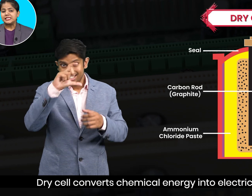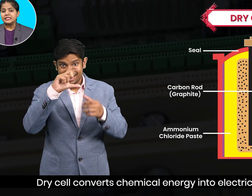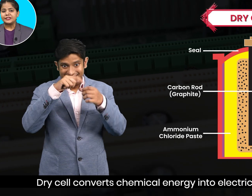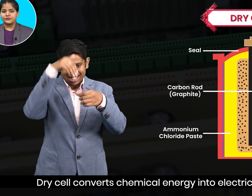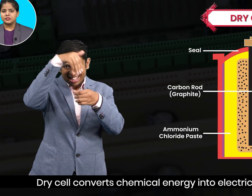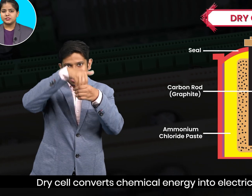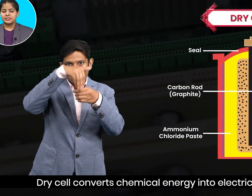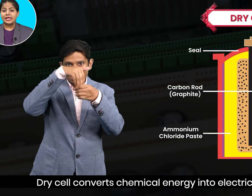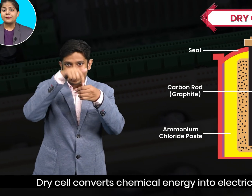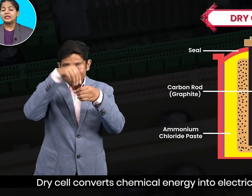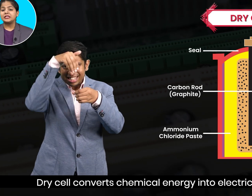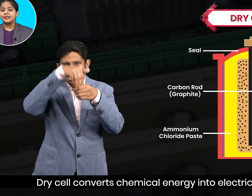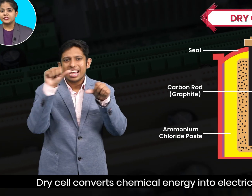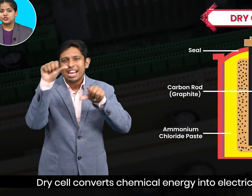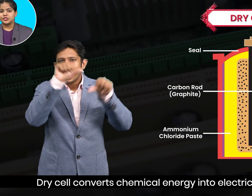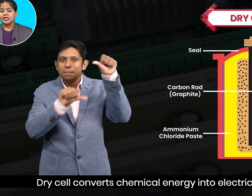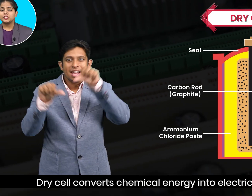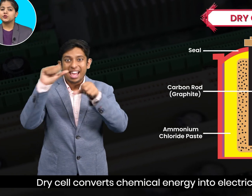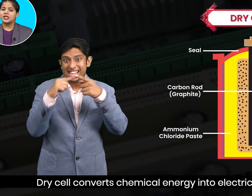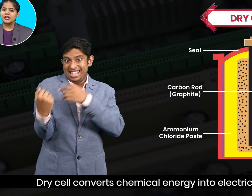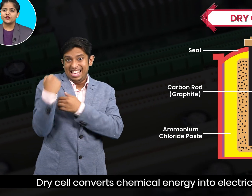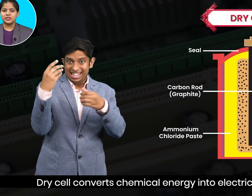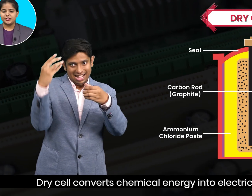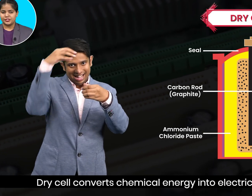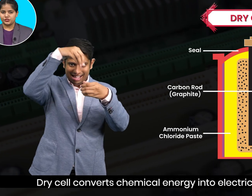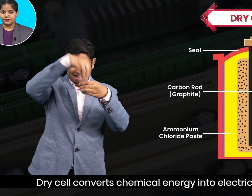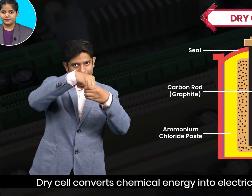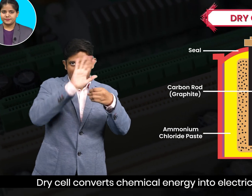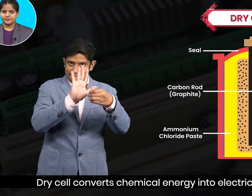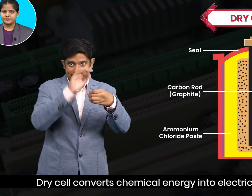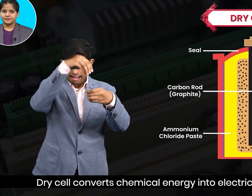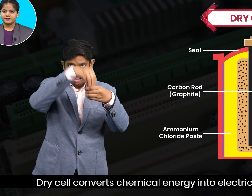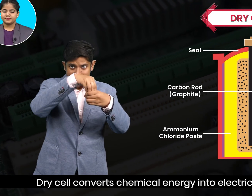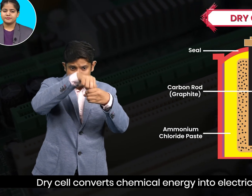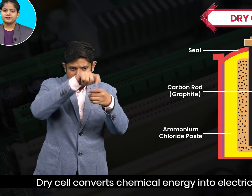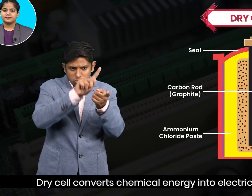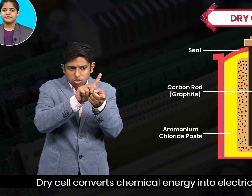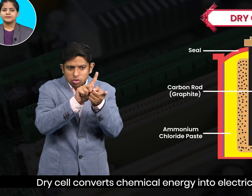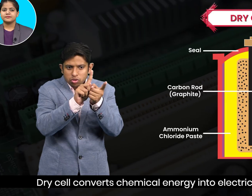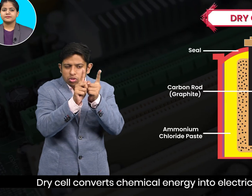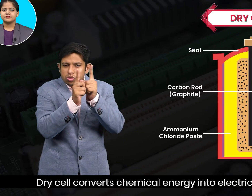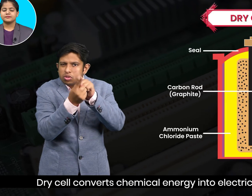Dry cell converts chemical energy into electrical energy.